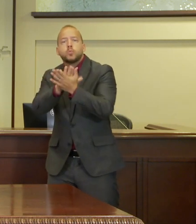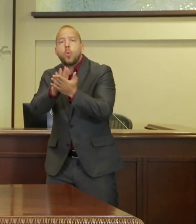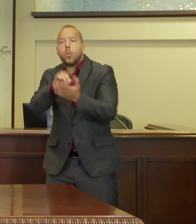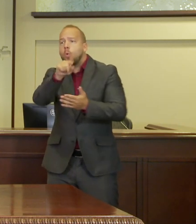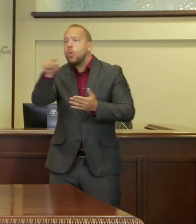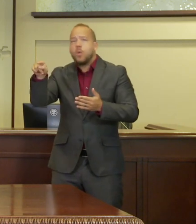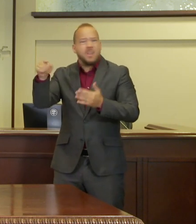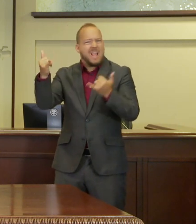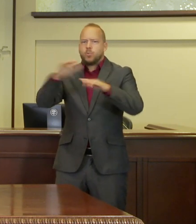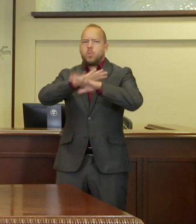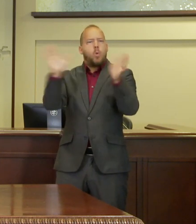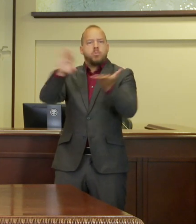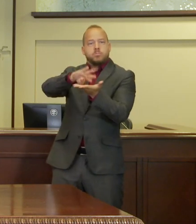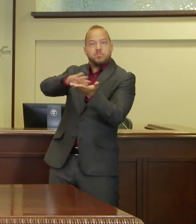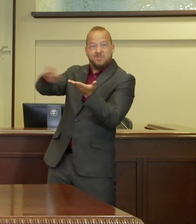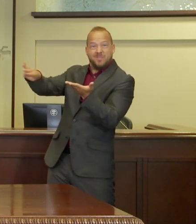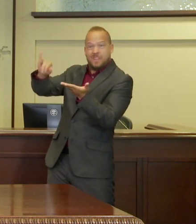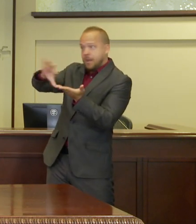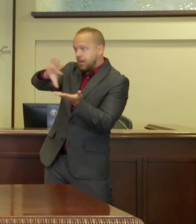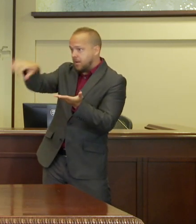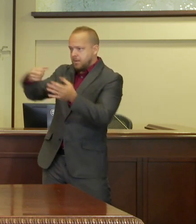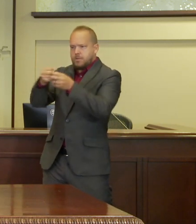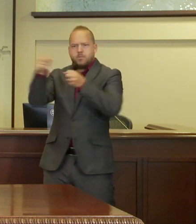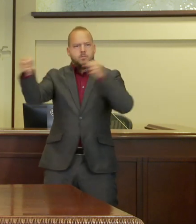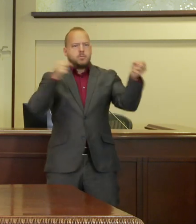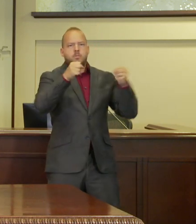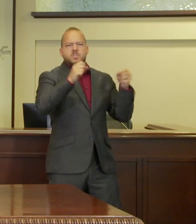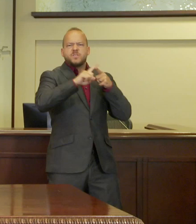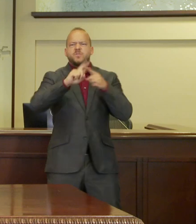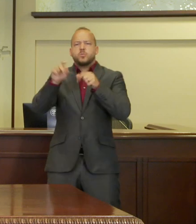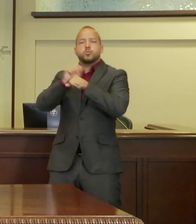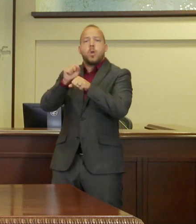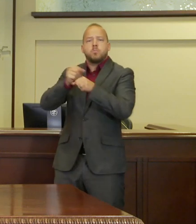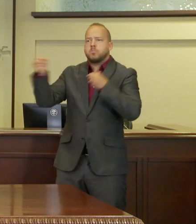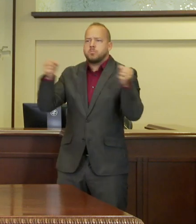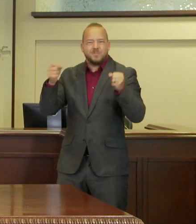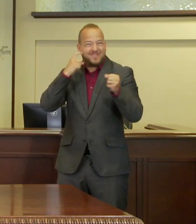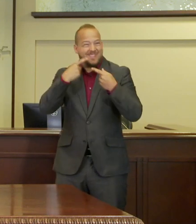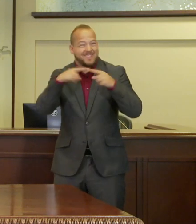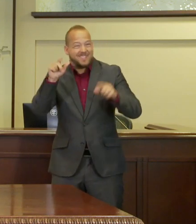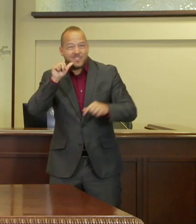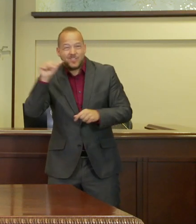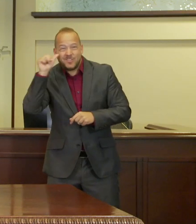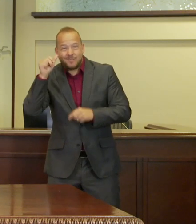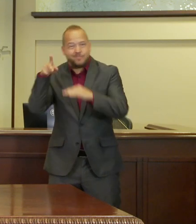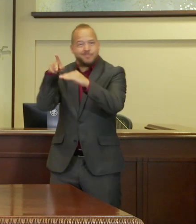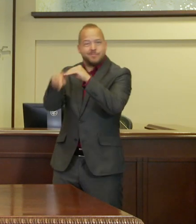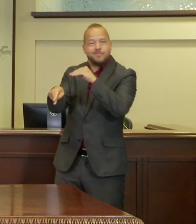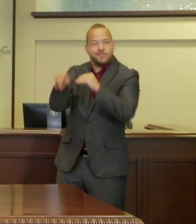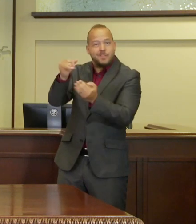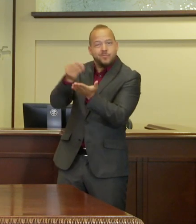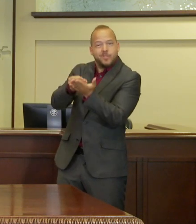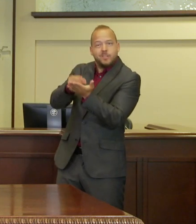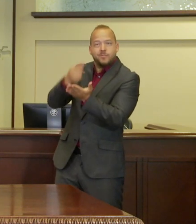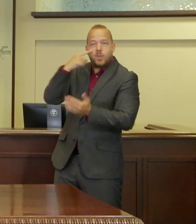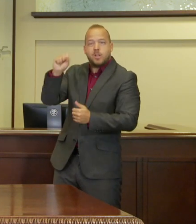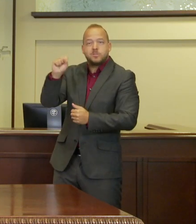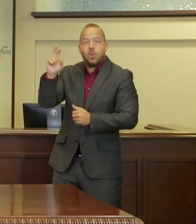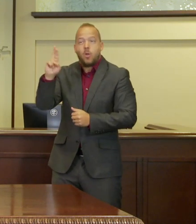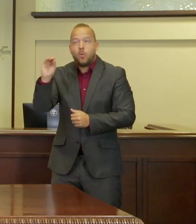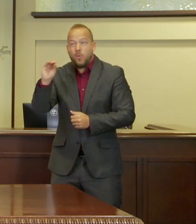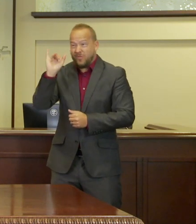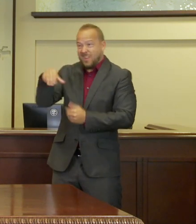that yesterday. And that's why we decided to reinvest $1 million from the police budget back into